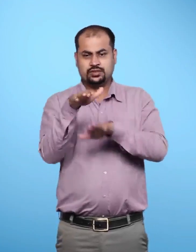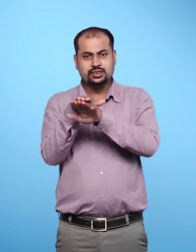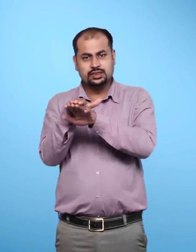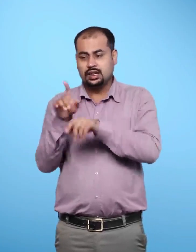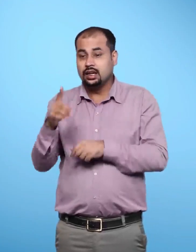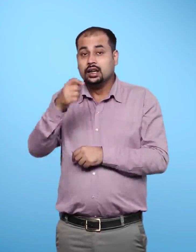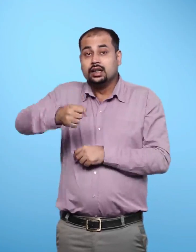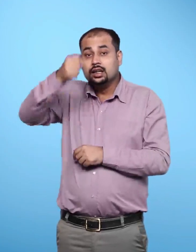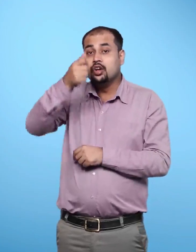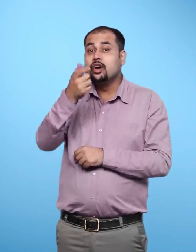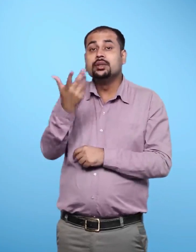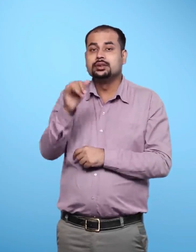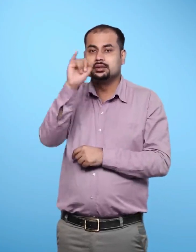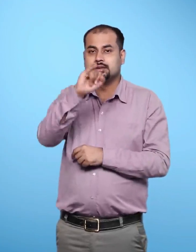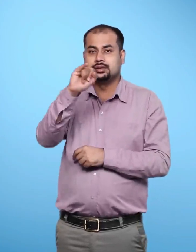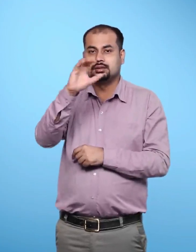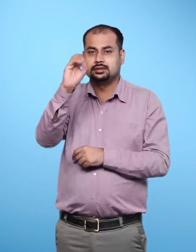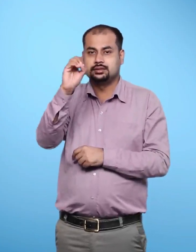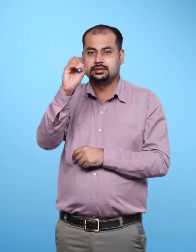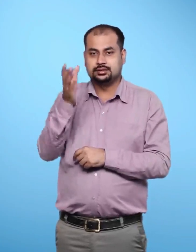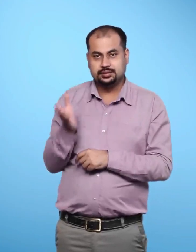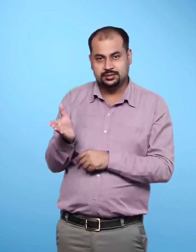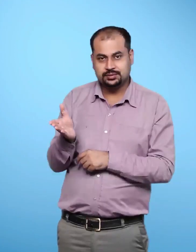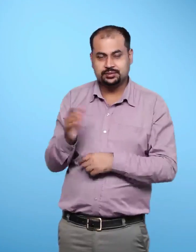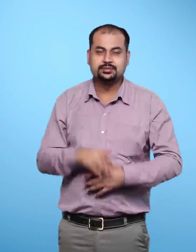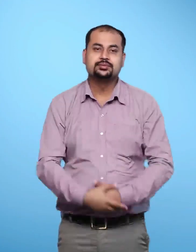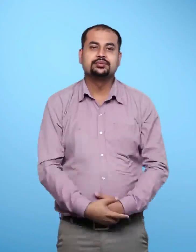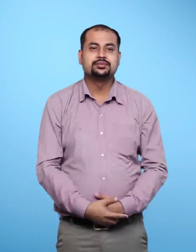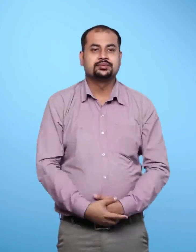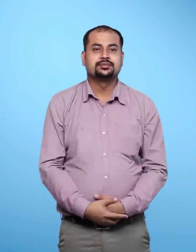get swordfish for rupees 60 a kg.